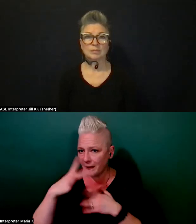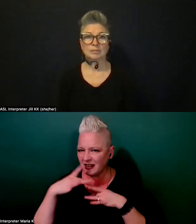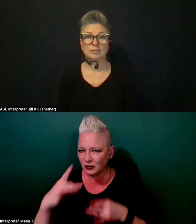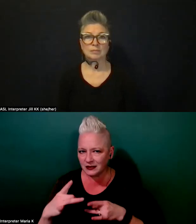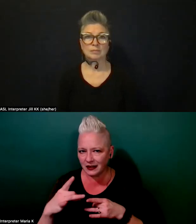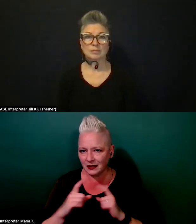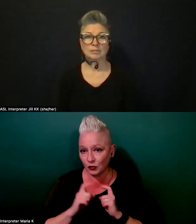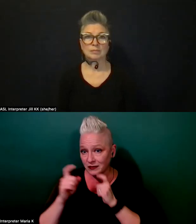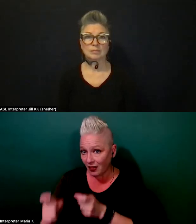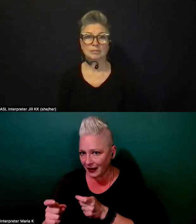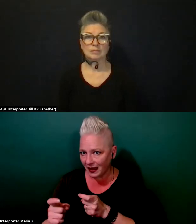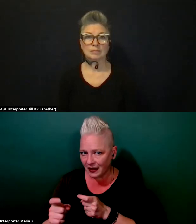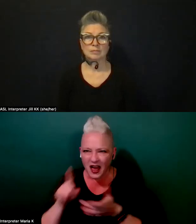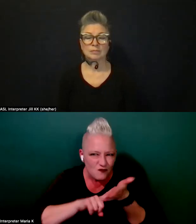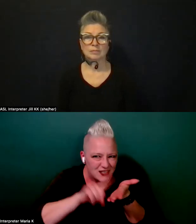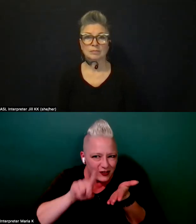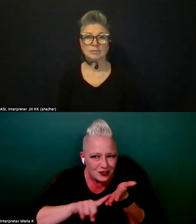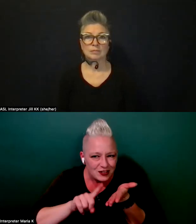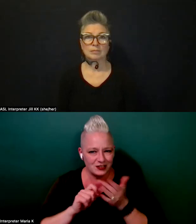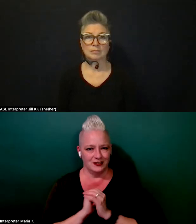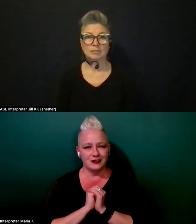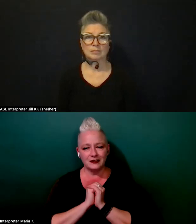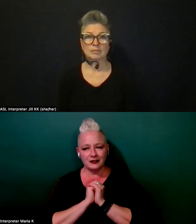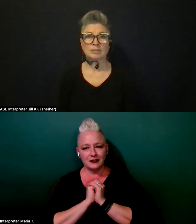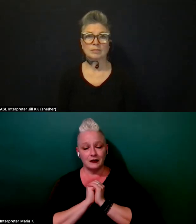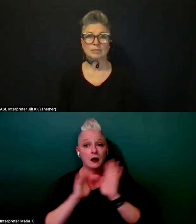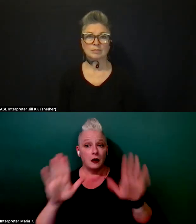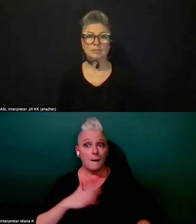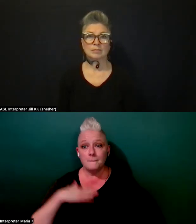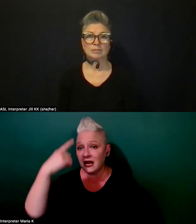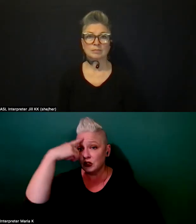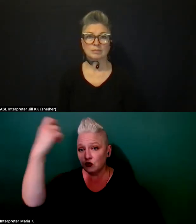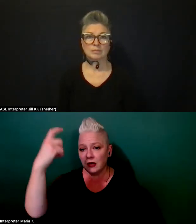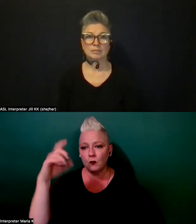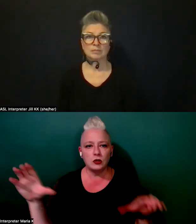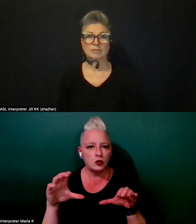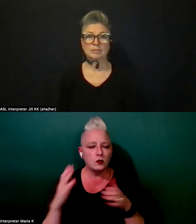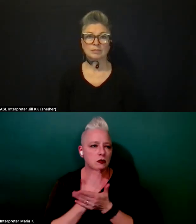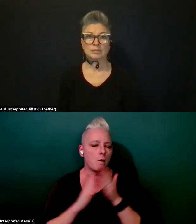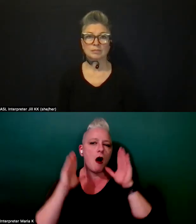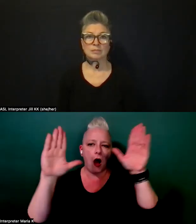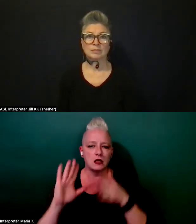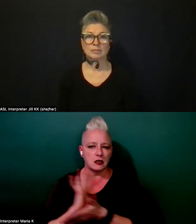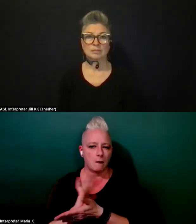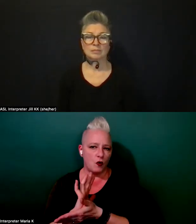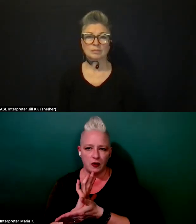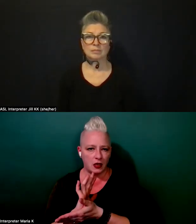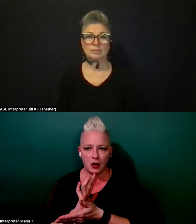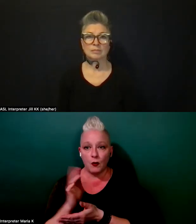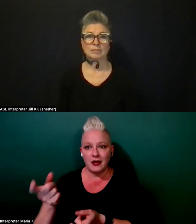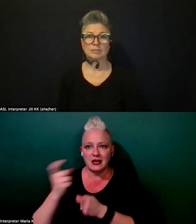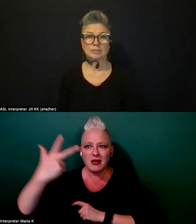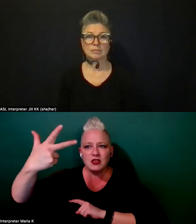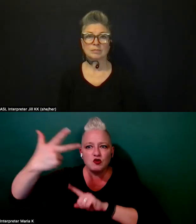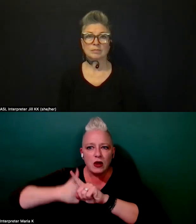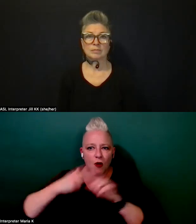like delegate and also like research wise. I mean, my dream would be to do some like awesome movie where I get like 3 months to prep